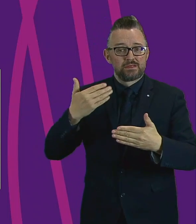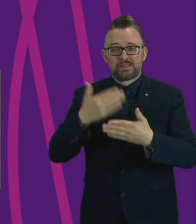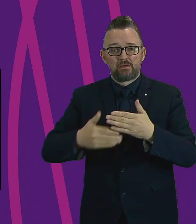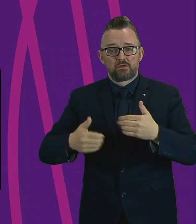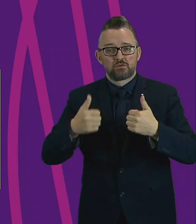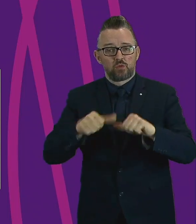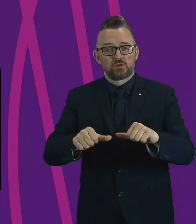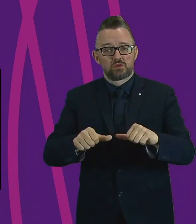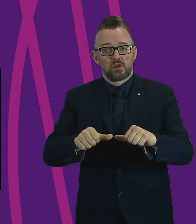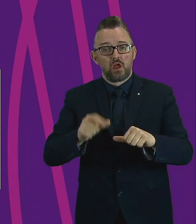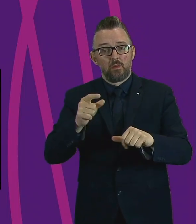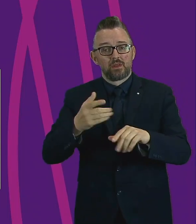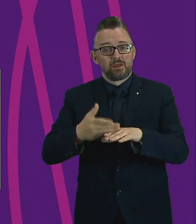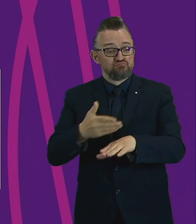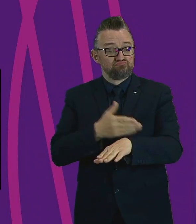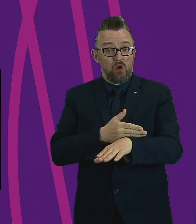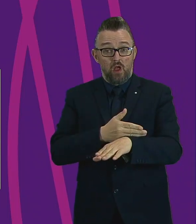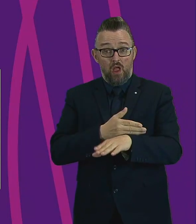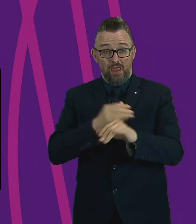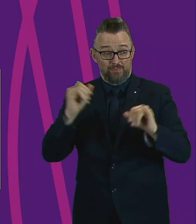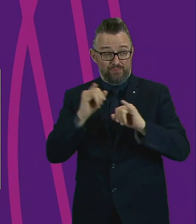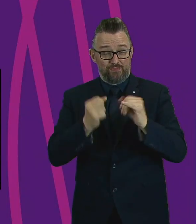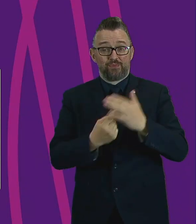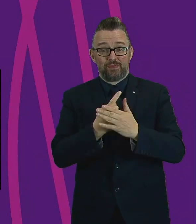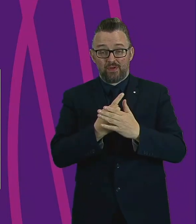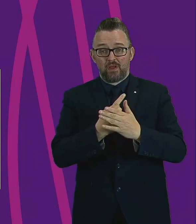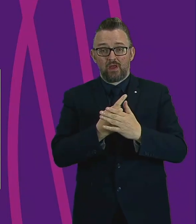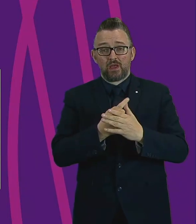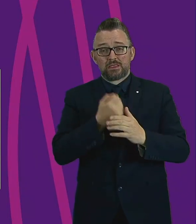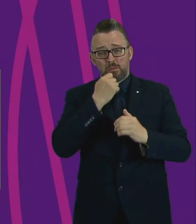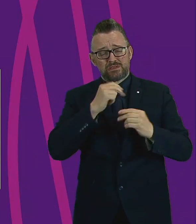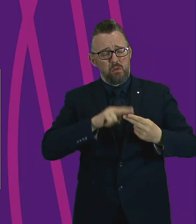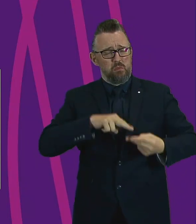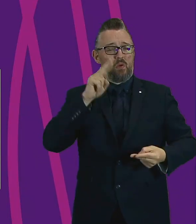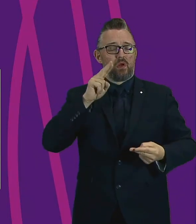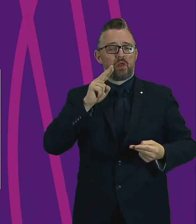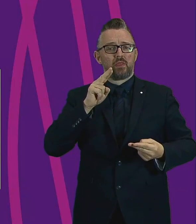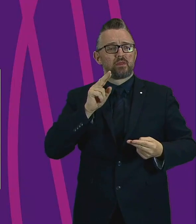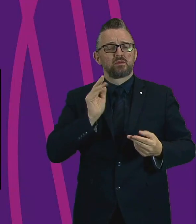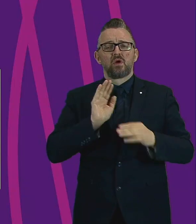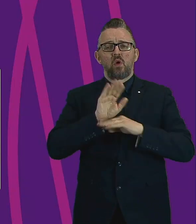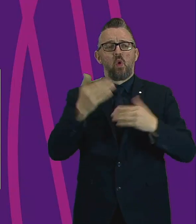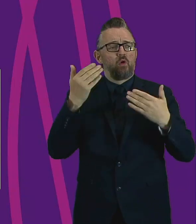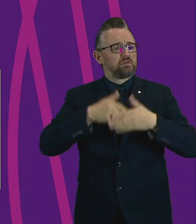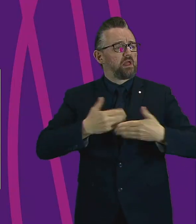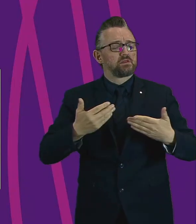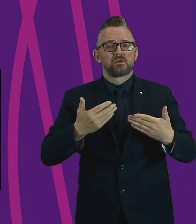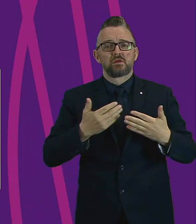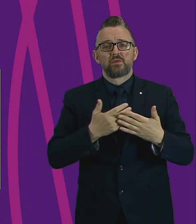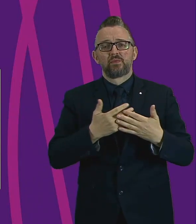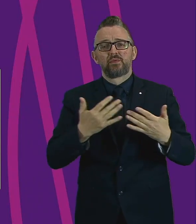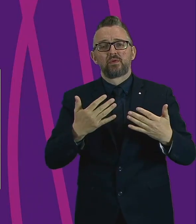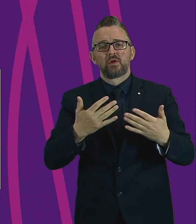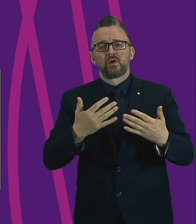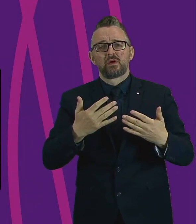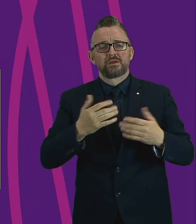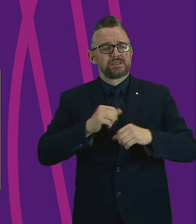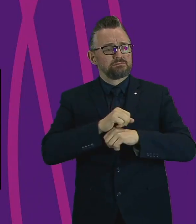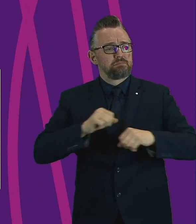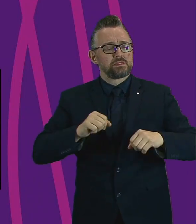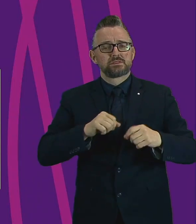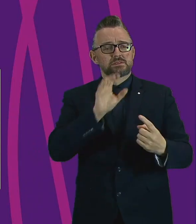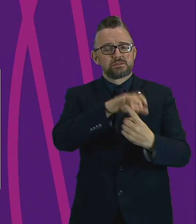prior to the crisis. Then suddenly, as if by magic overnight, thousands of care home and home